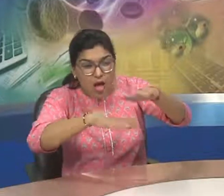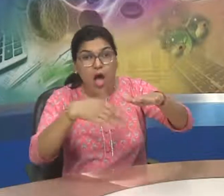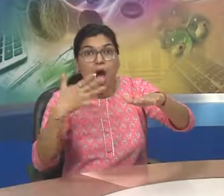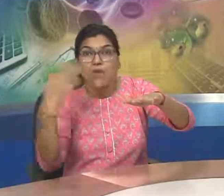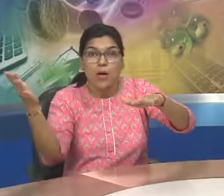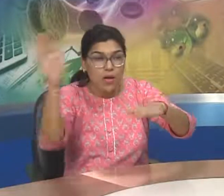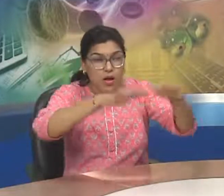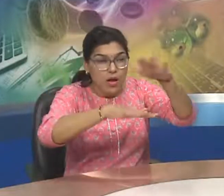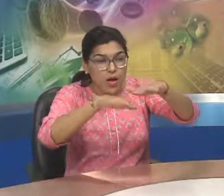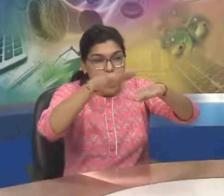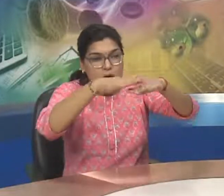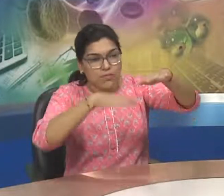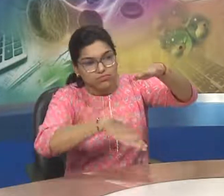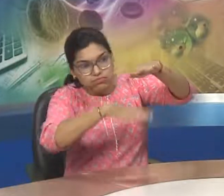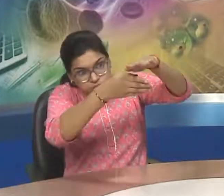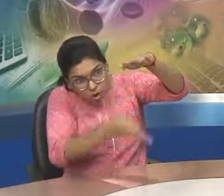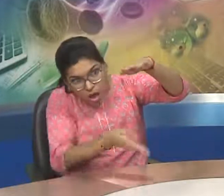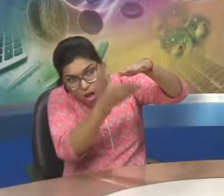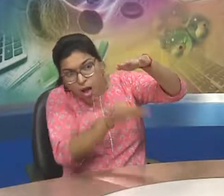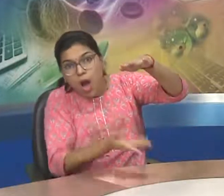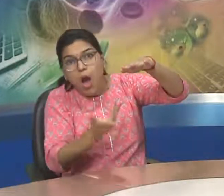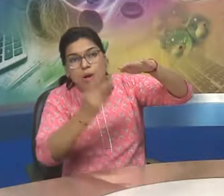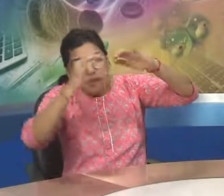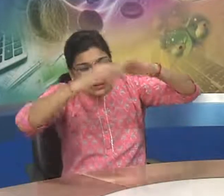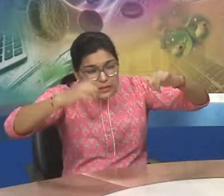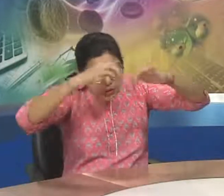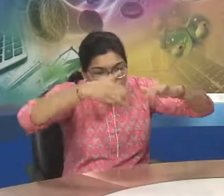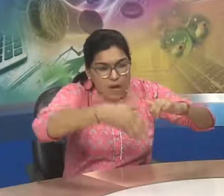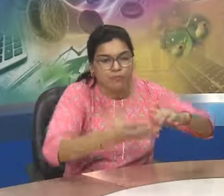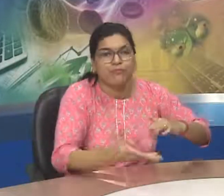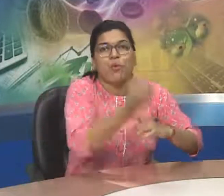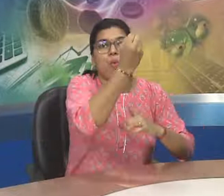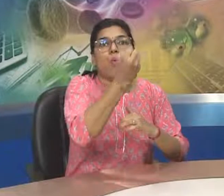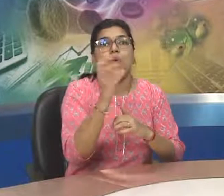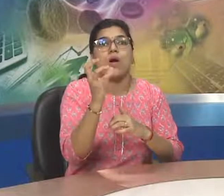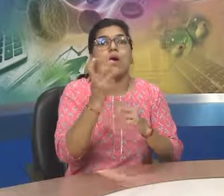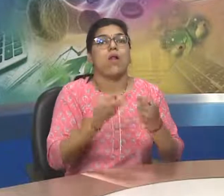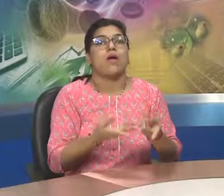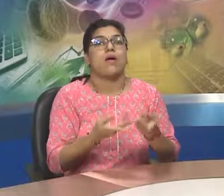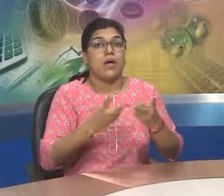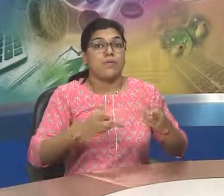They turned into, after the years, into the coal.